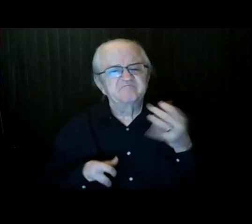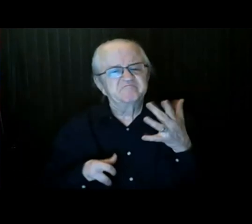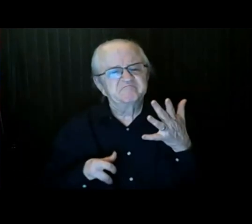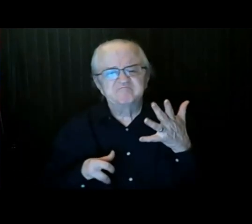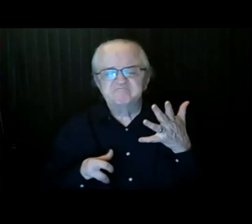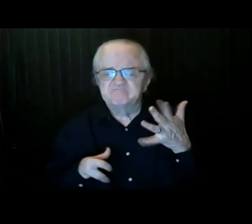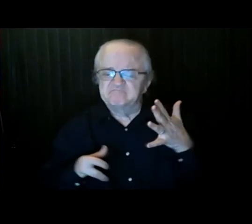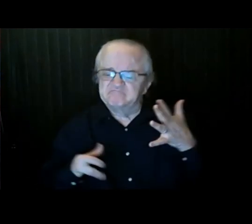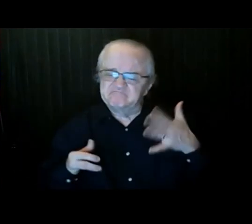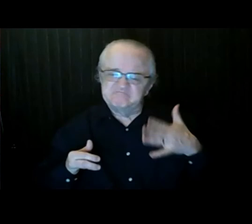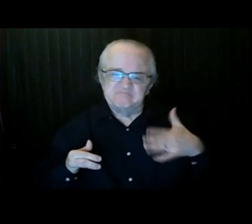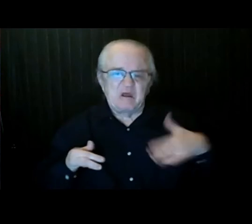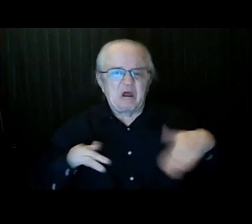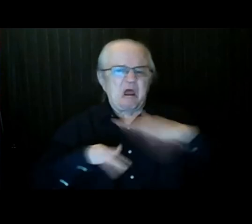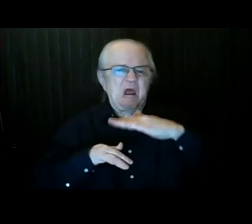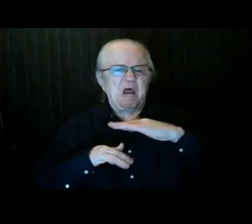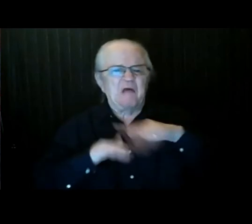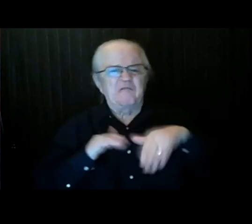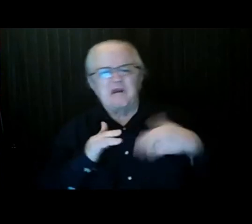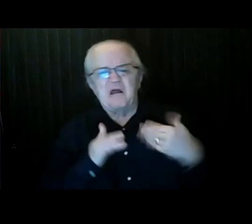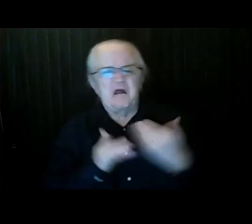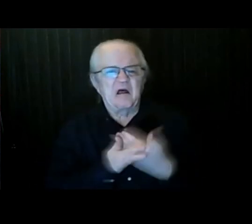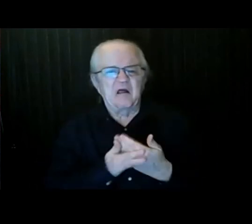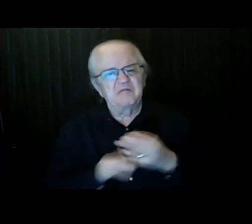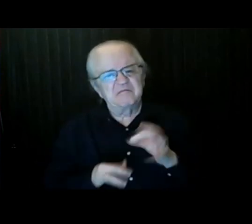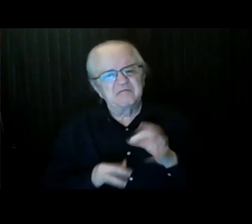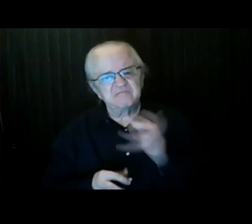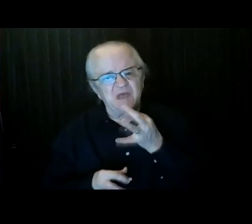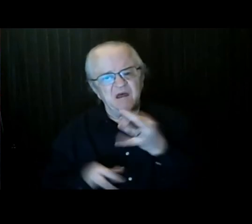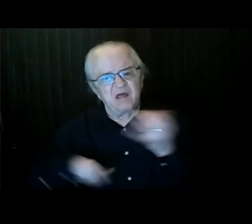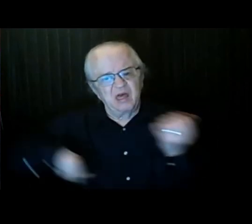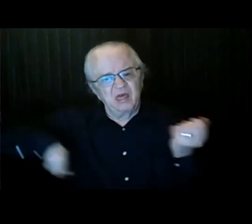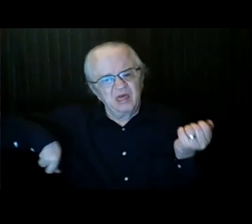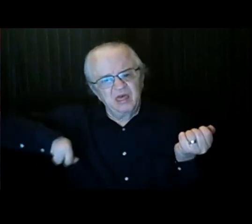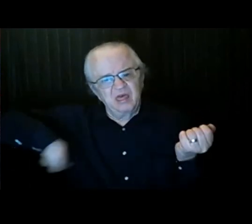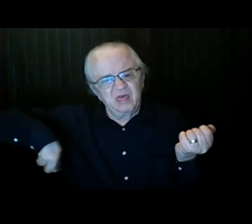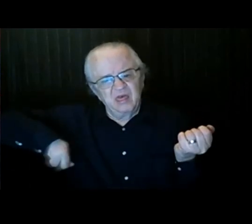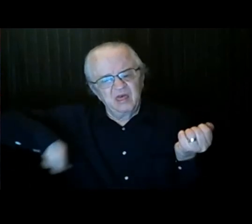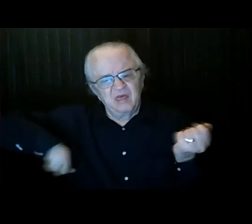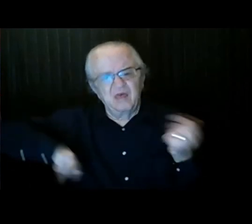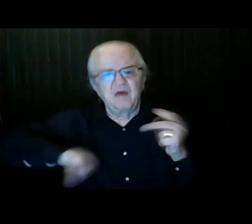that space. Turns out my dad was a really good pool player. The kind of pool player people